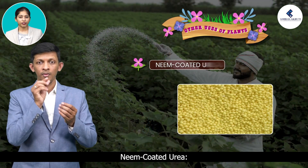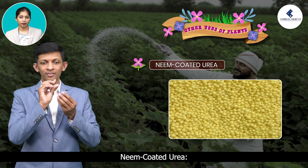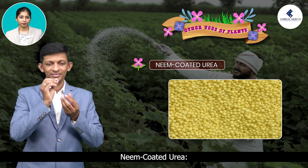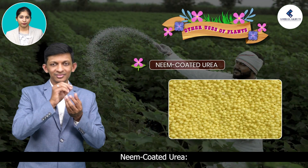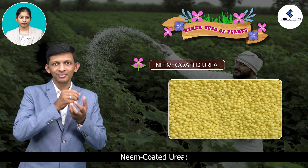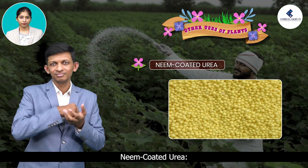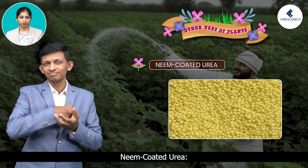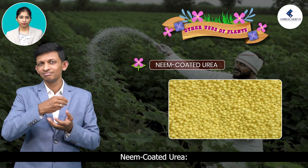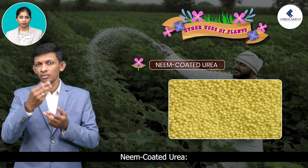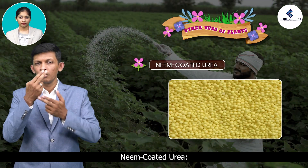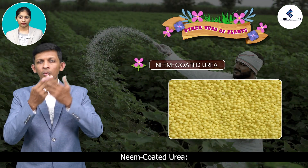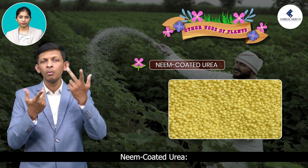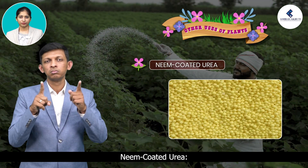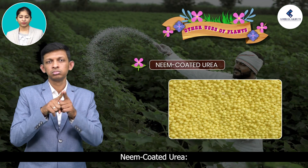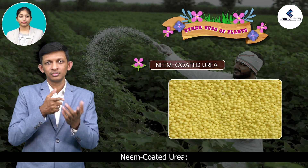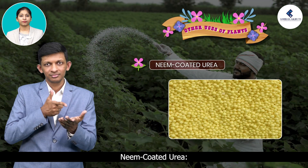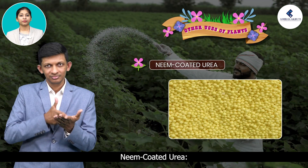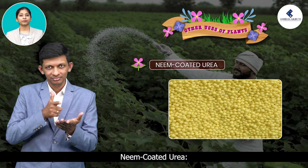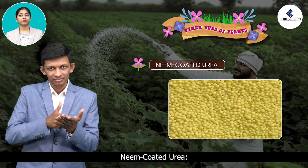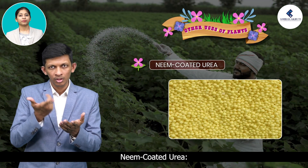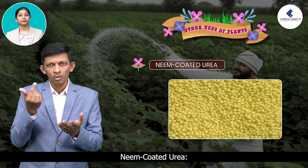Neem-coated urea.